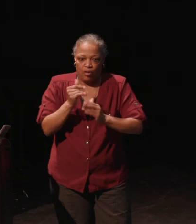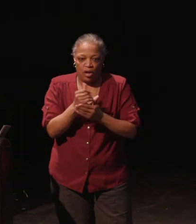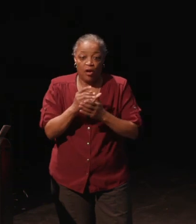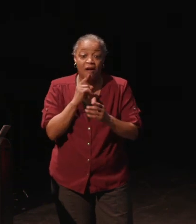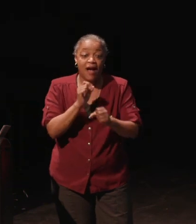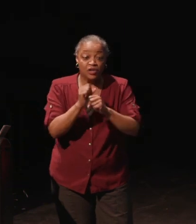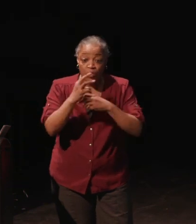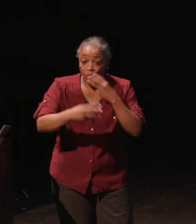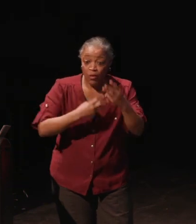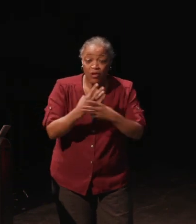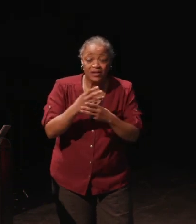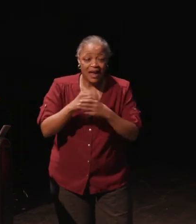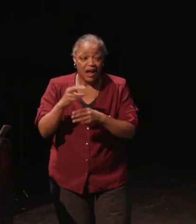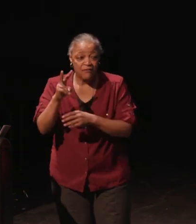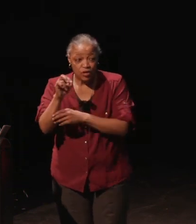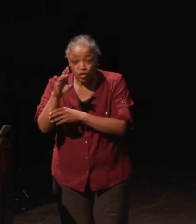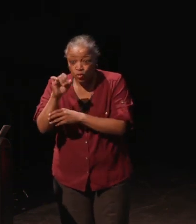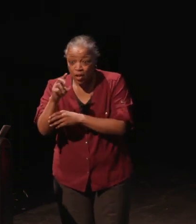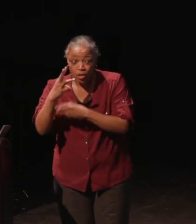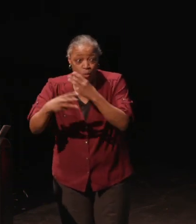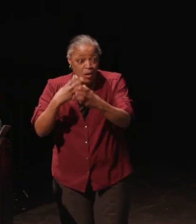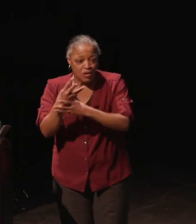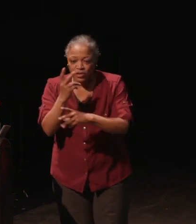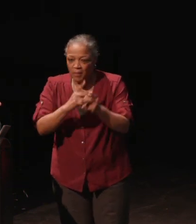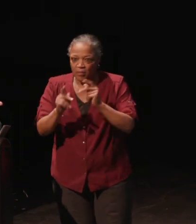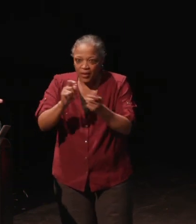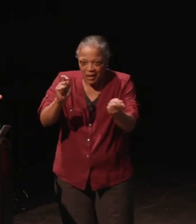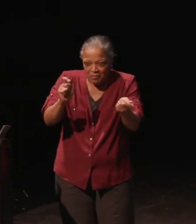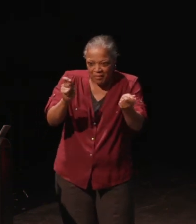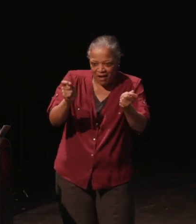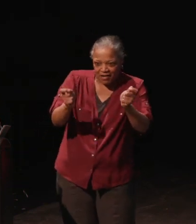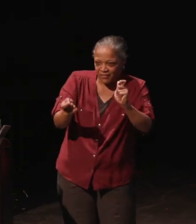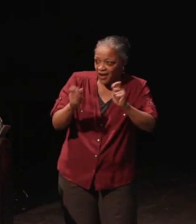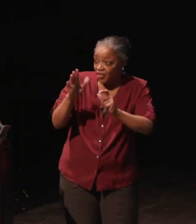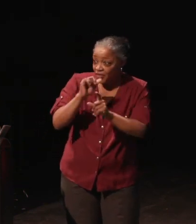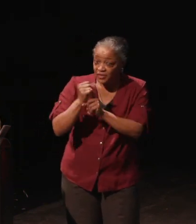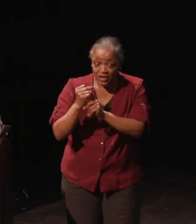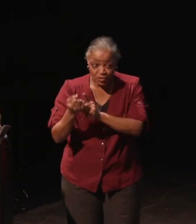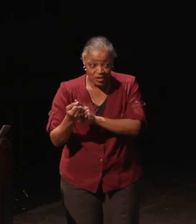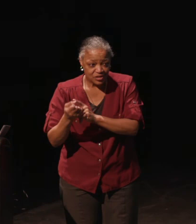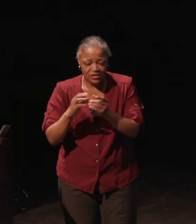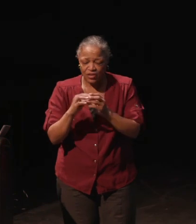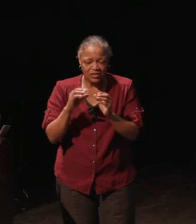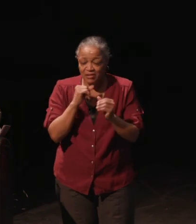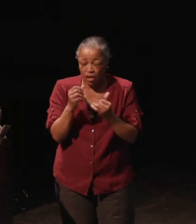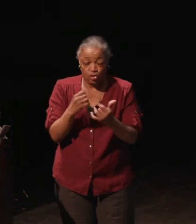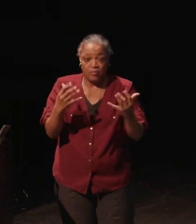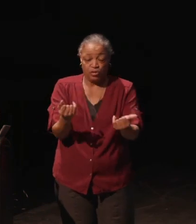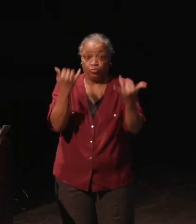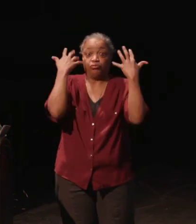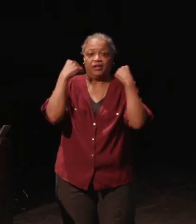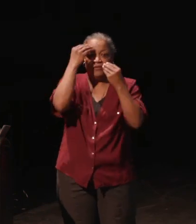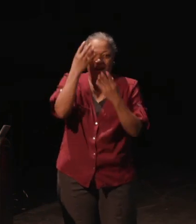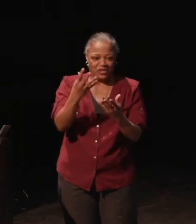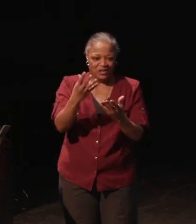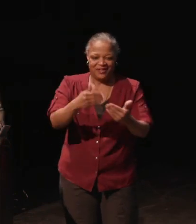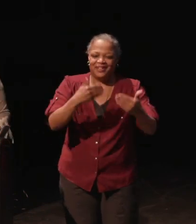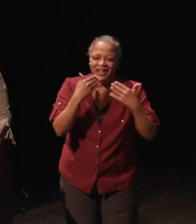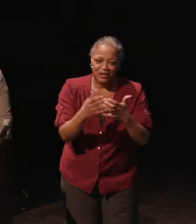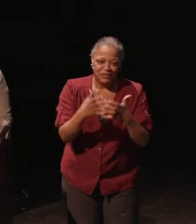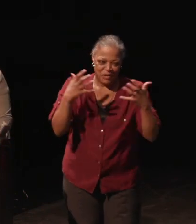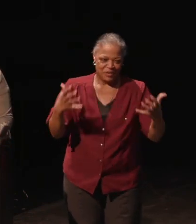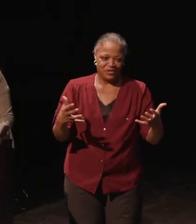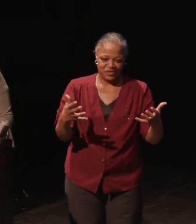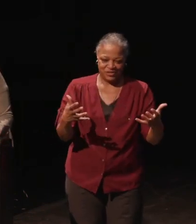actual world and in our virtual world, so that people can modify their situation so there is not too much information. Thank you very much.